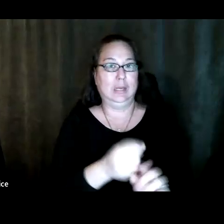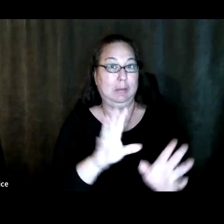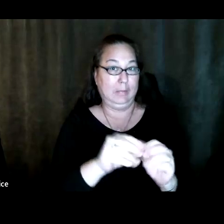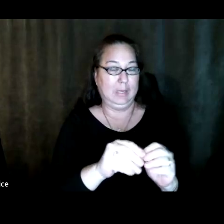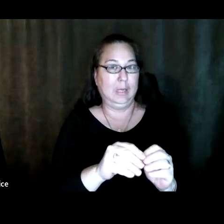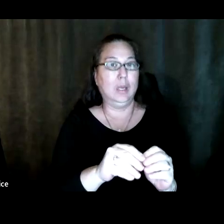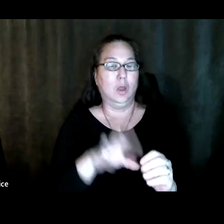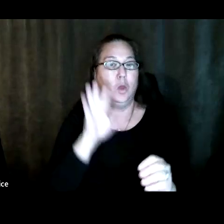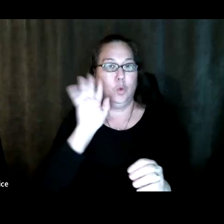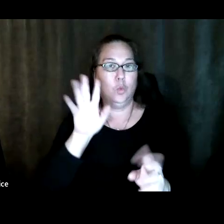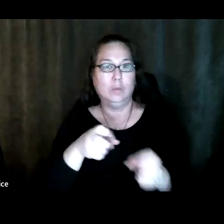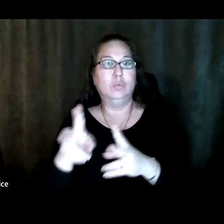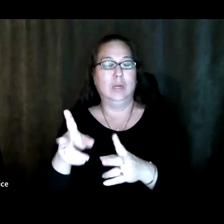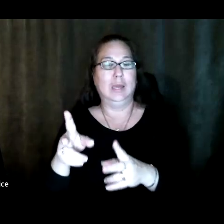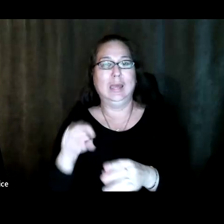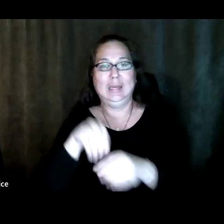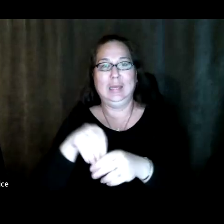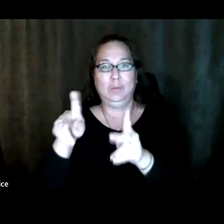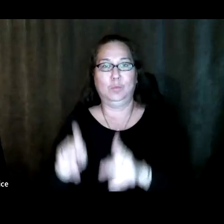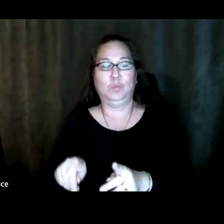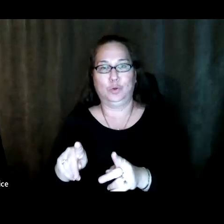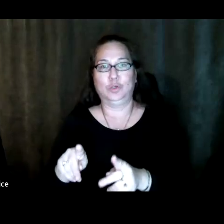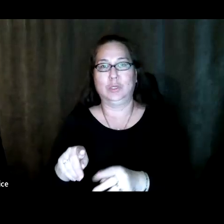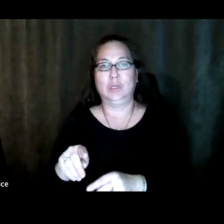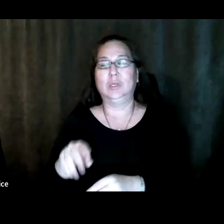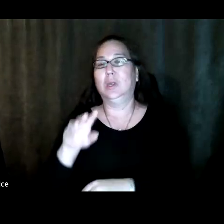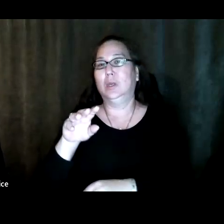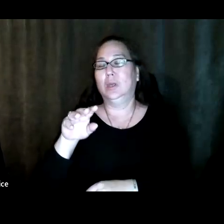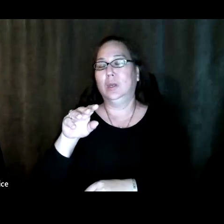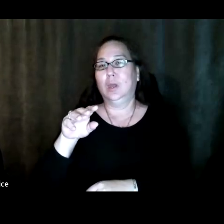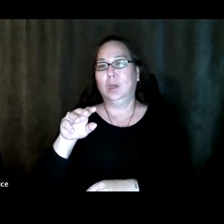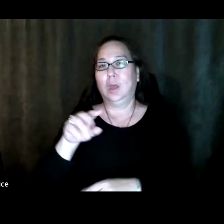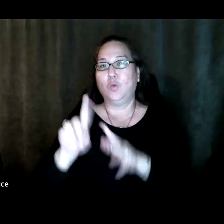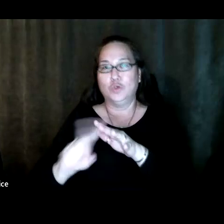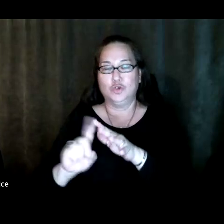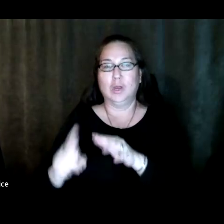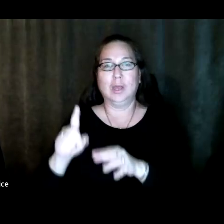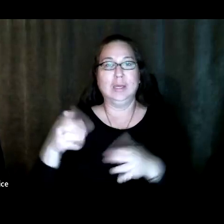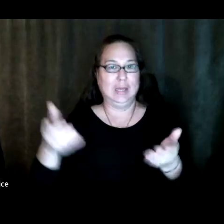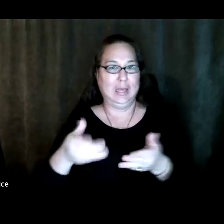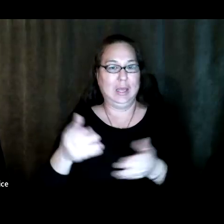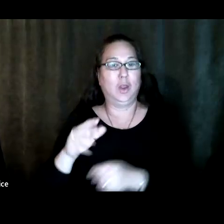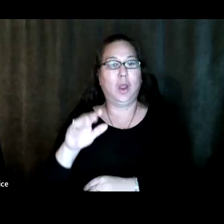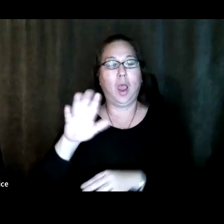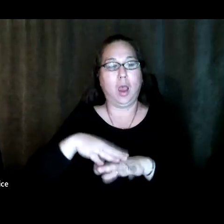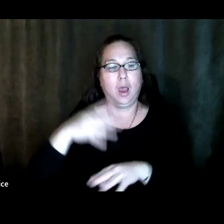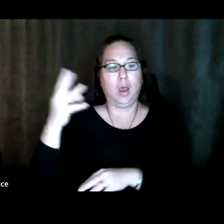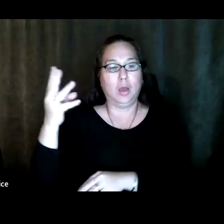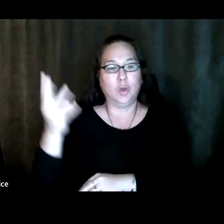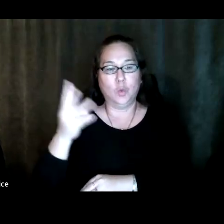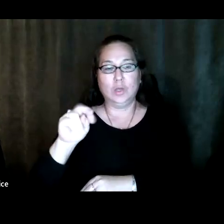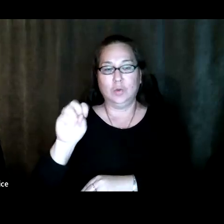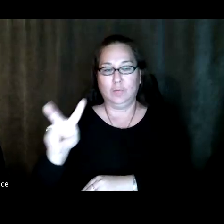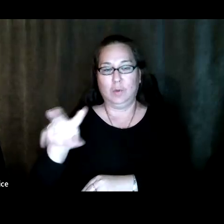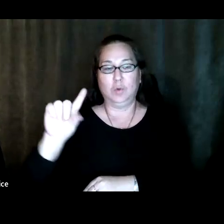an in-person retreat on Wednesday, November 20th, here at the Bowling Building. The retreat will build from the discussions